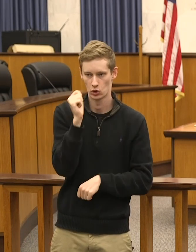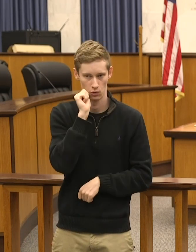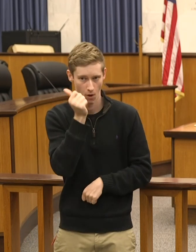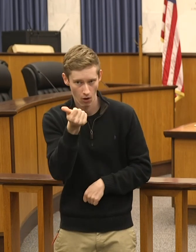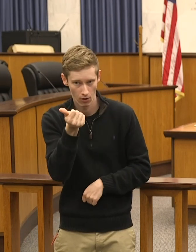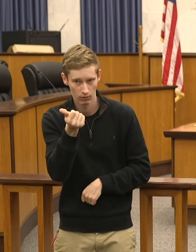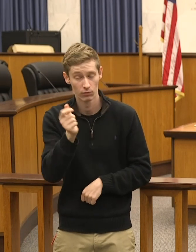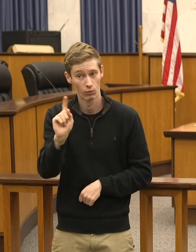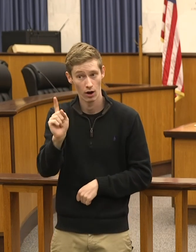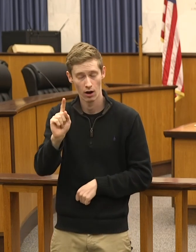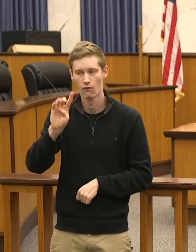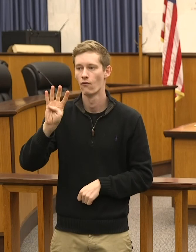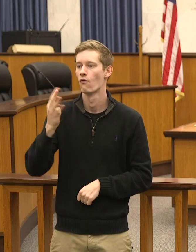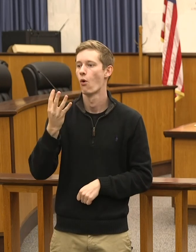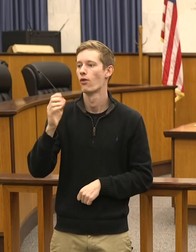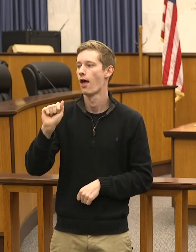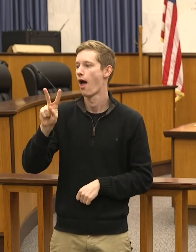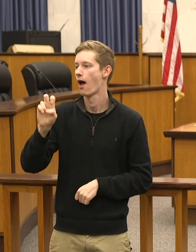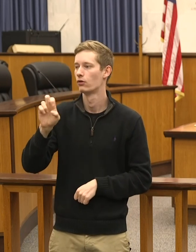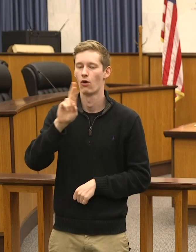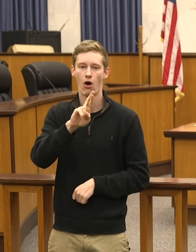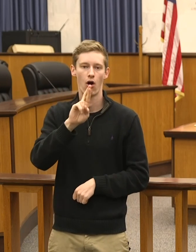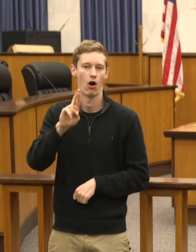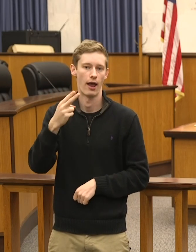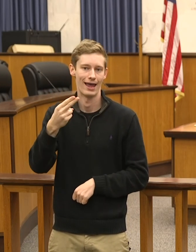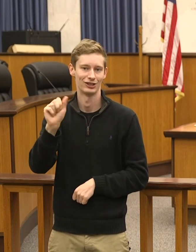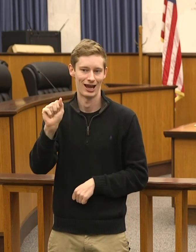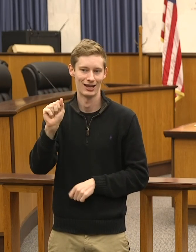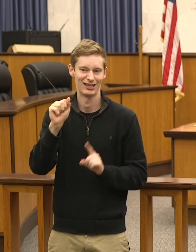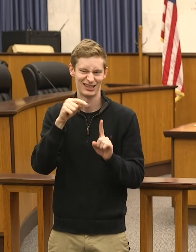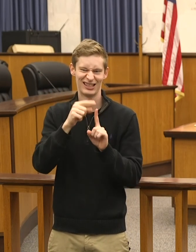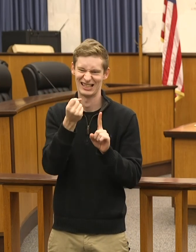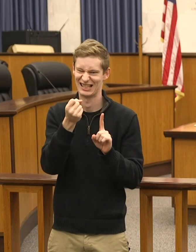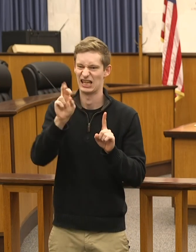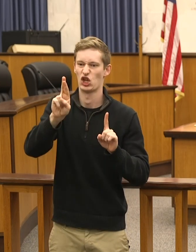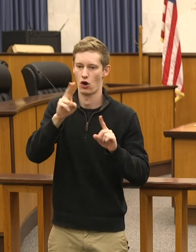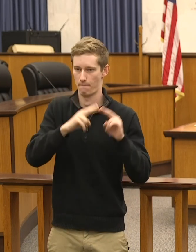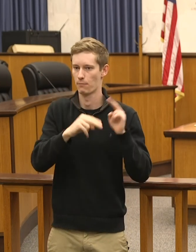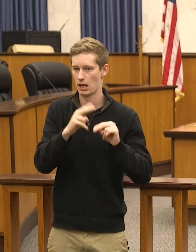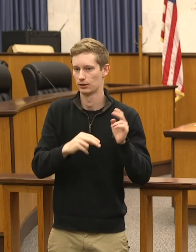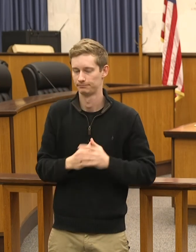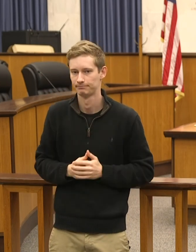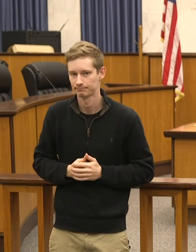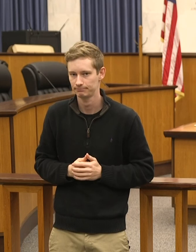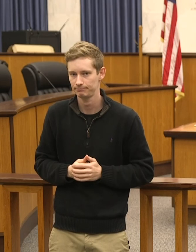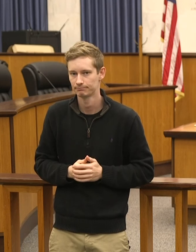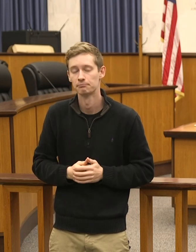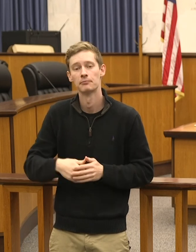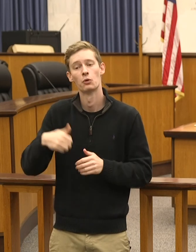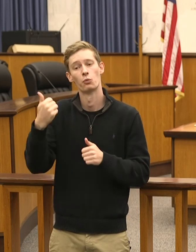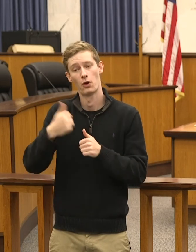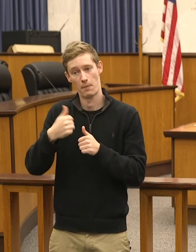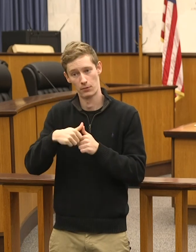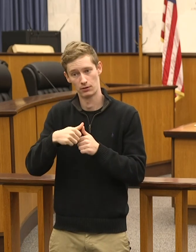the 4th Avenue RRHA Senior Building. Remember, these